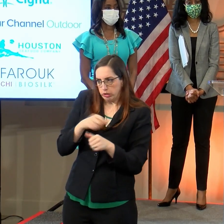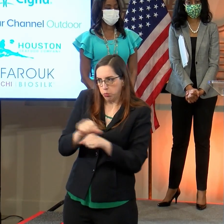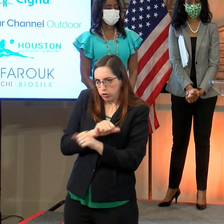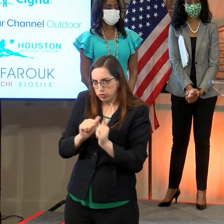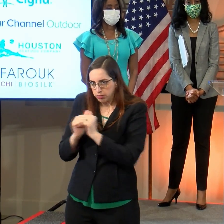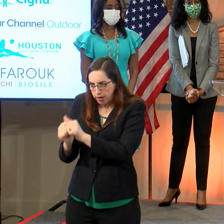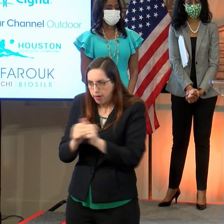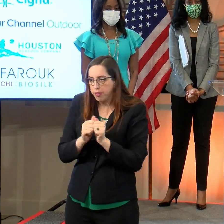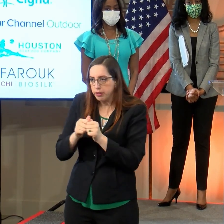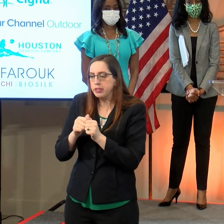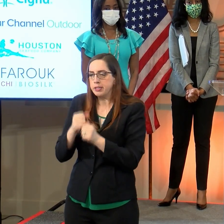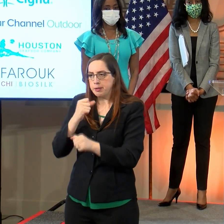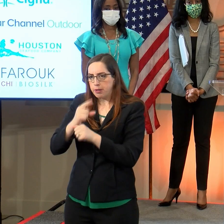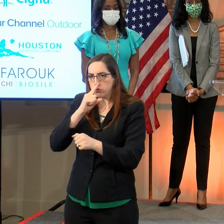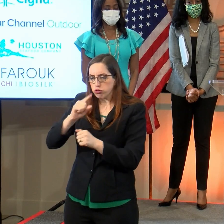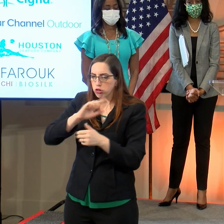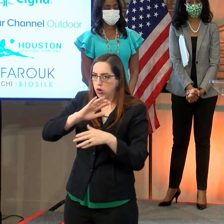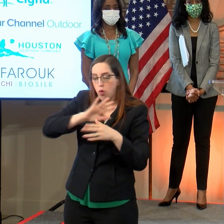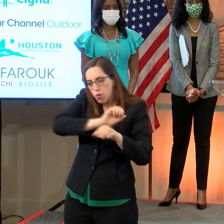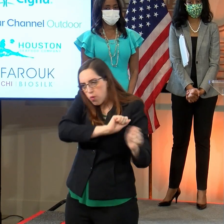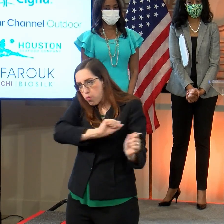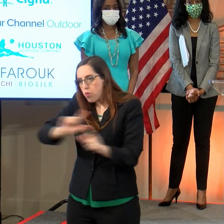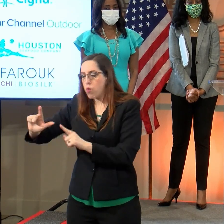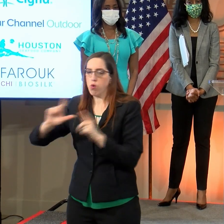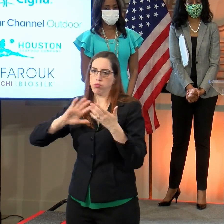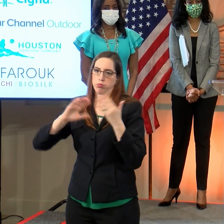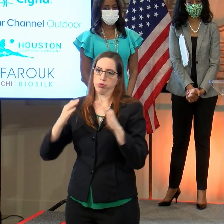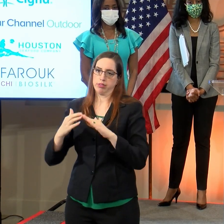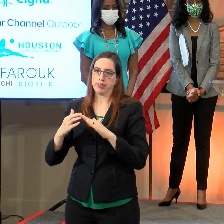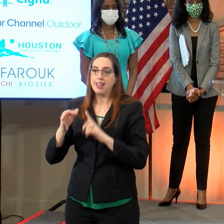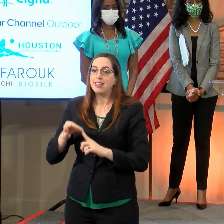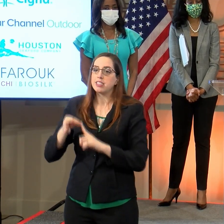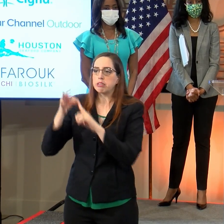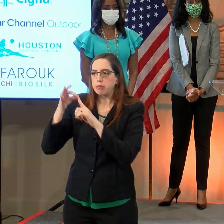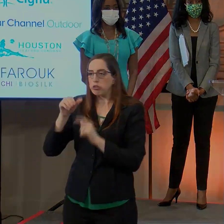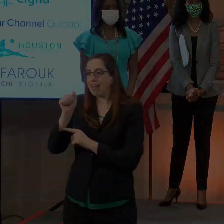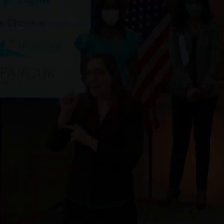closely with all of our communities, especially those who are at risk and most vulnerable.